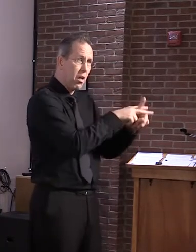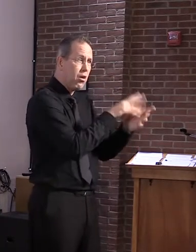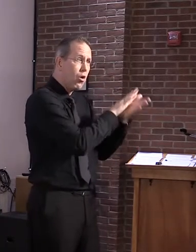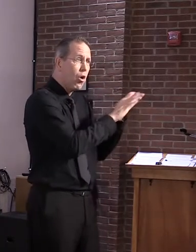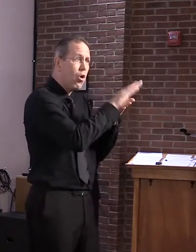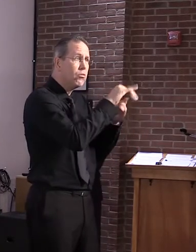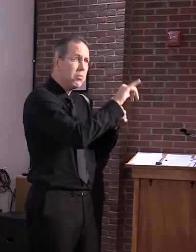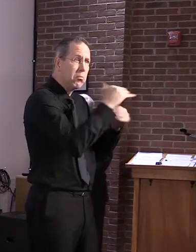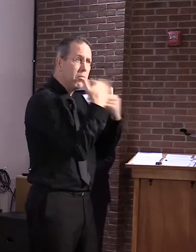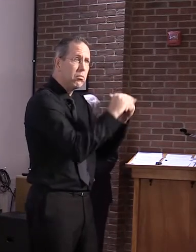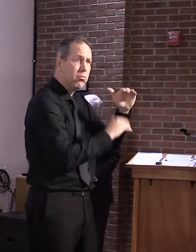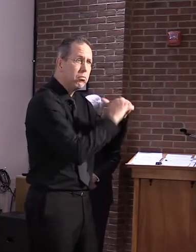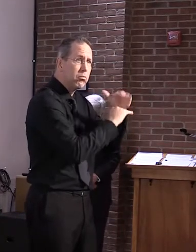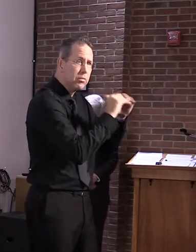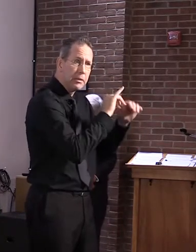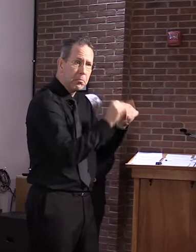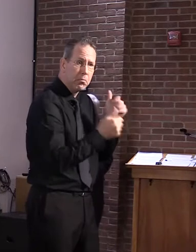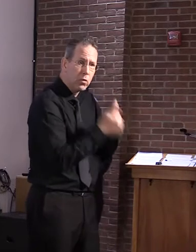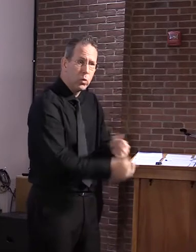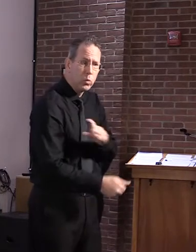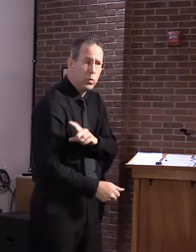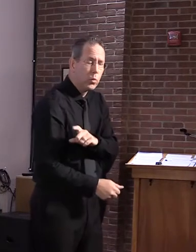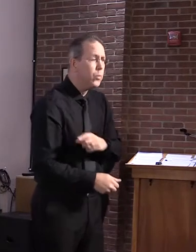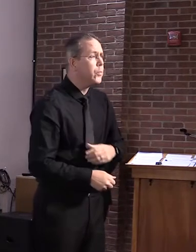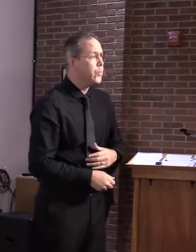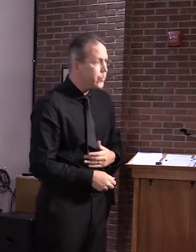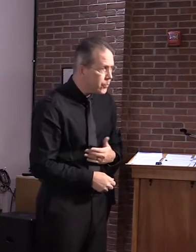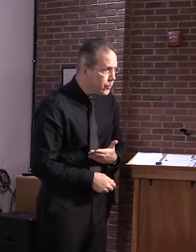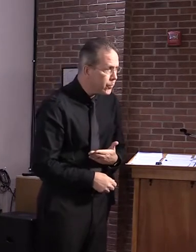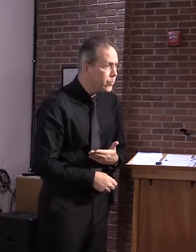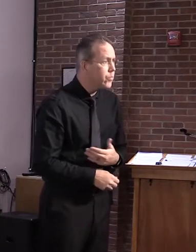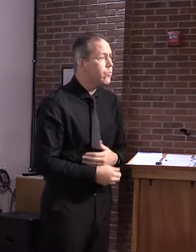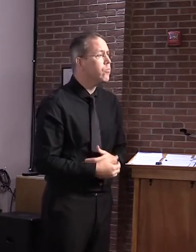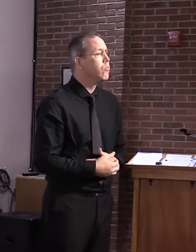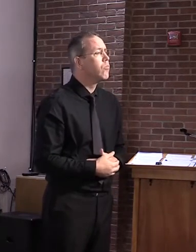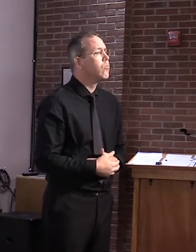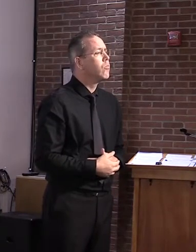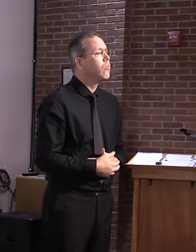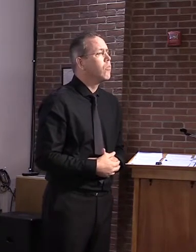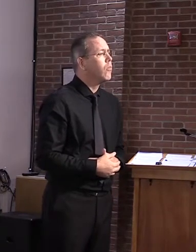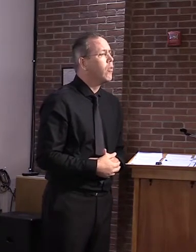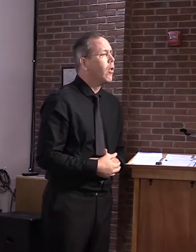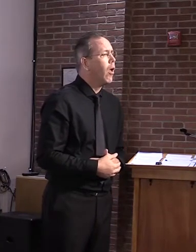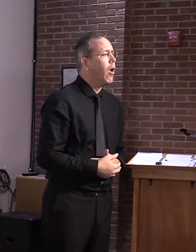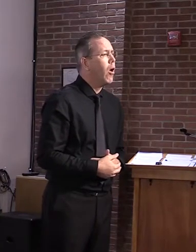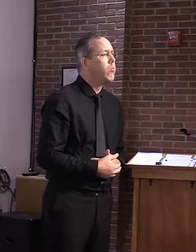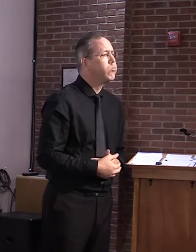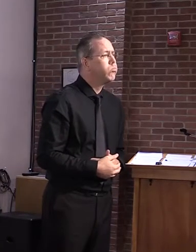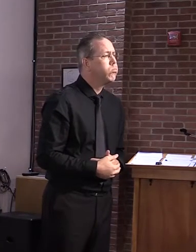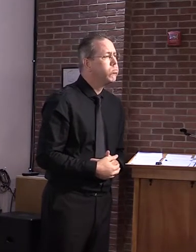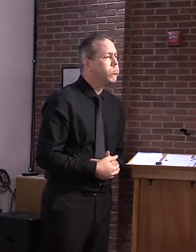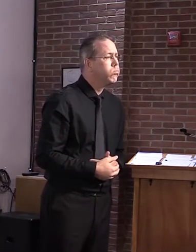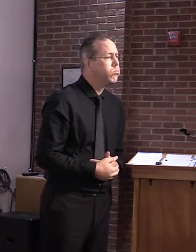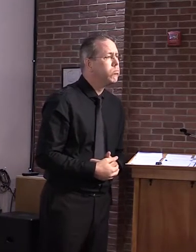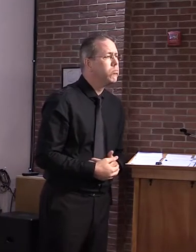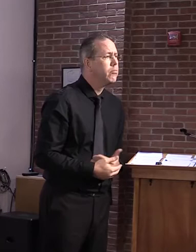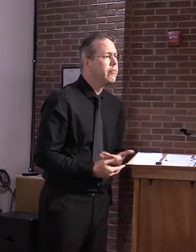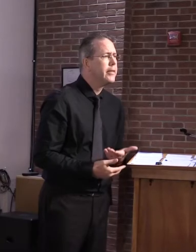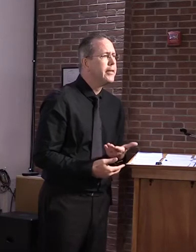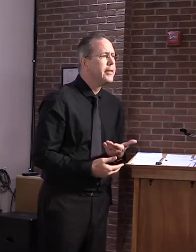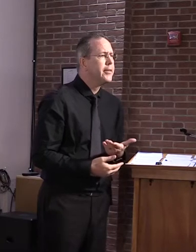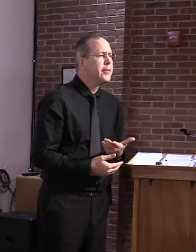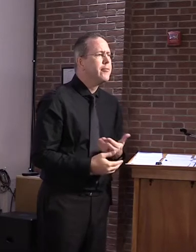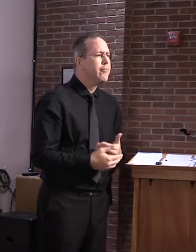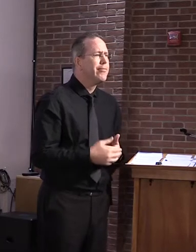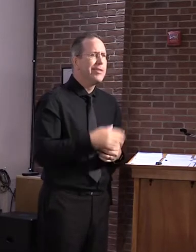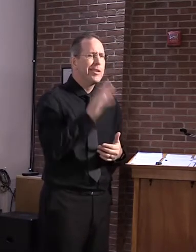of people actually probably can't envision having kids, young people, in close proximity in what they would